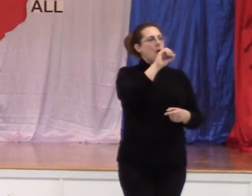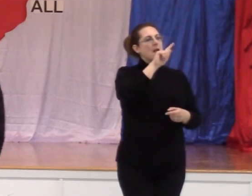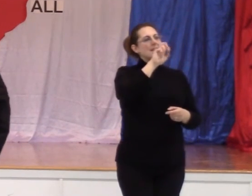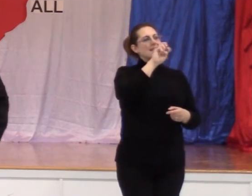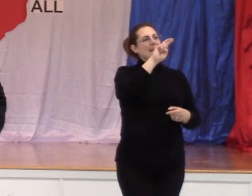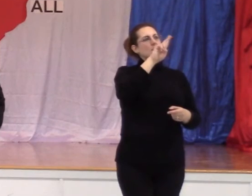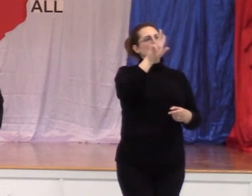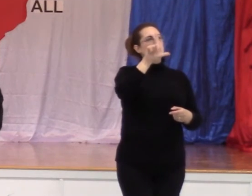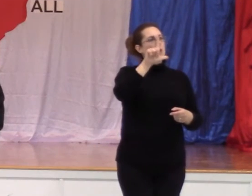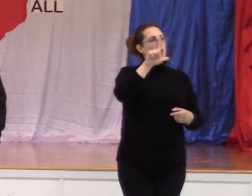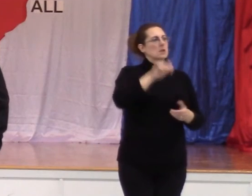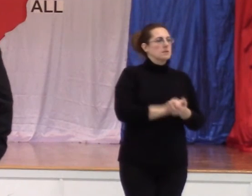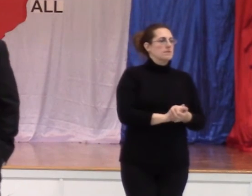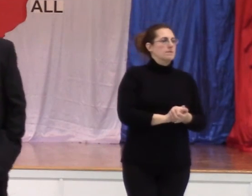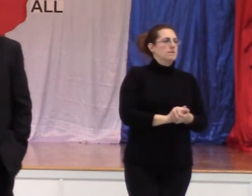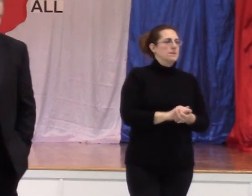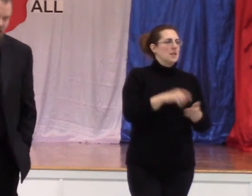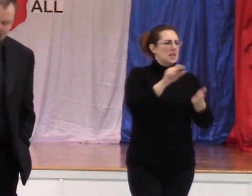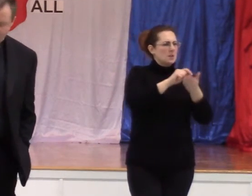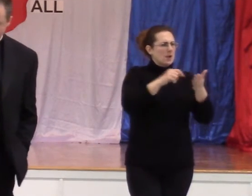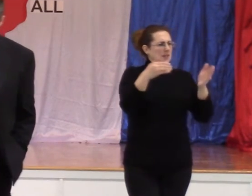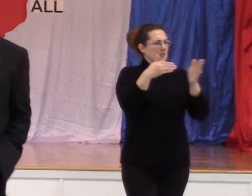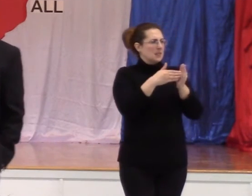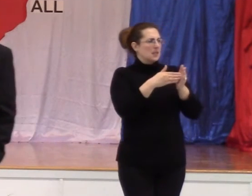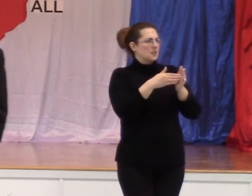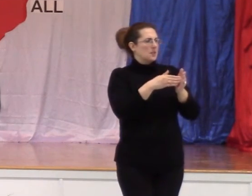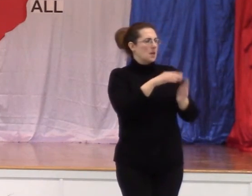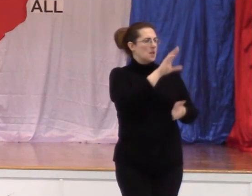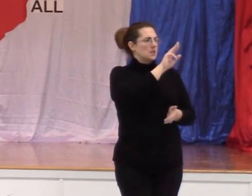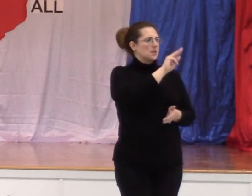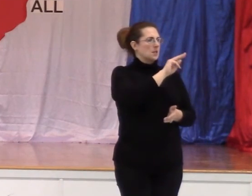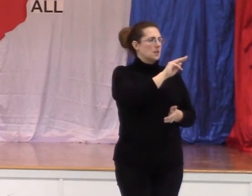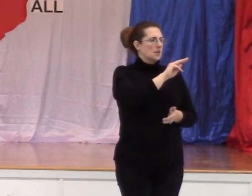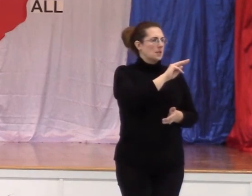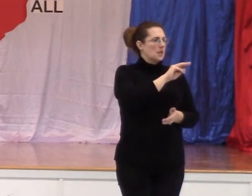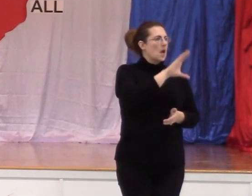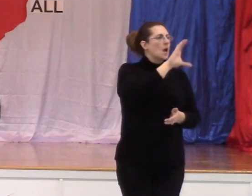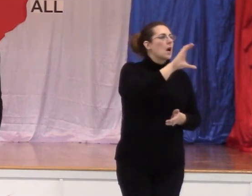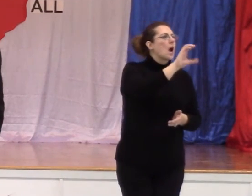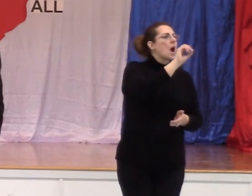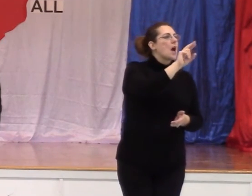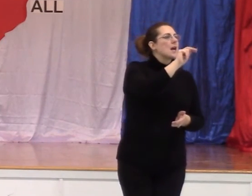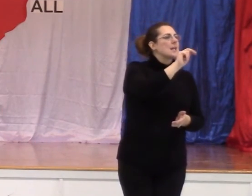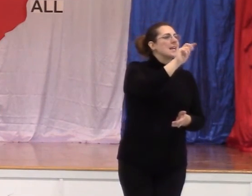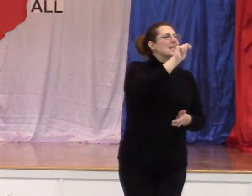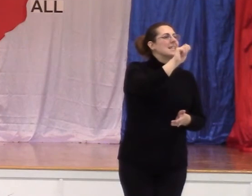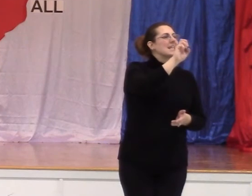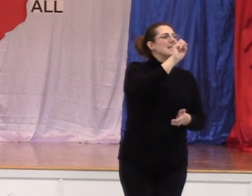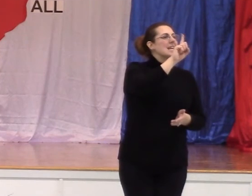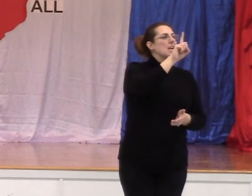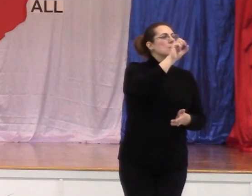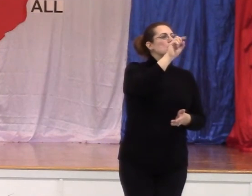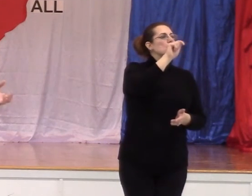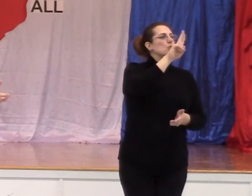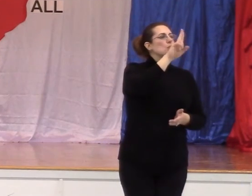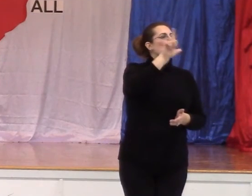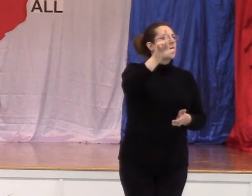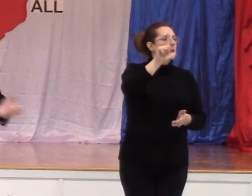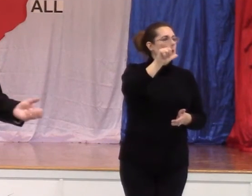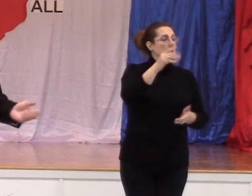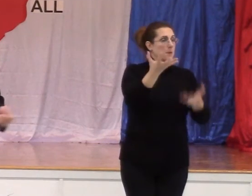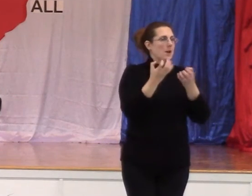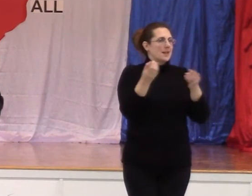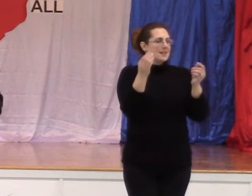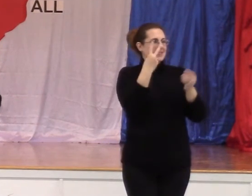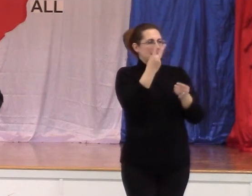Okay? He writes against guys like Schmucker and Kurtz, who are Lutherans of that time, who wanted to see more union with the